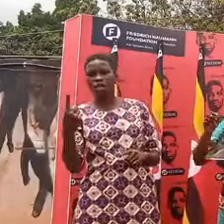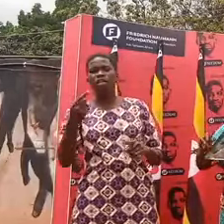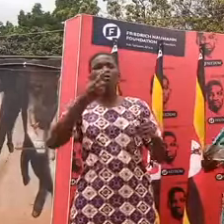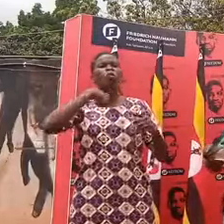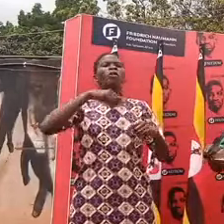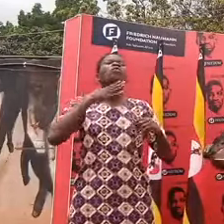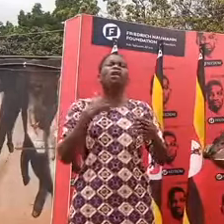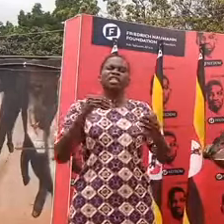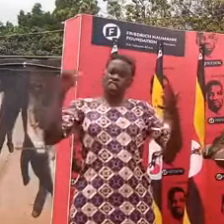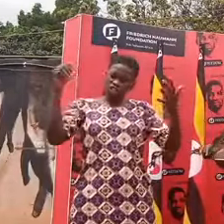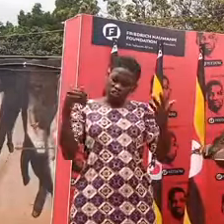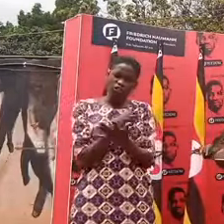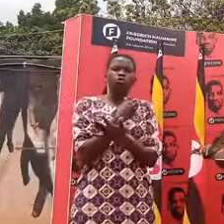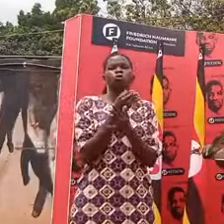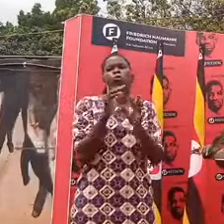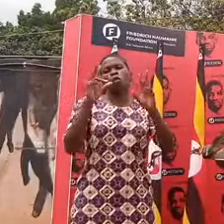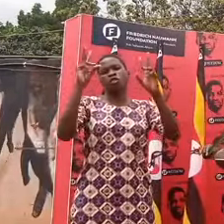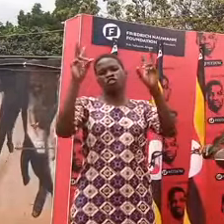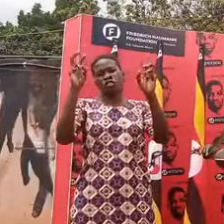chapter.